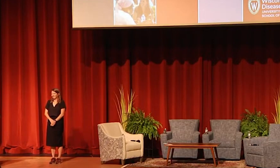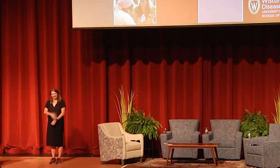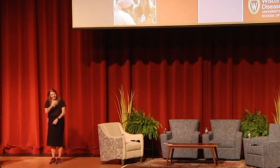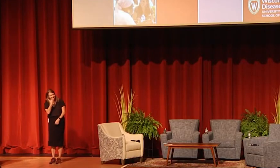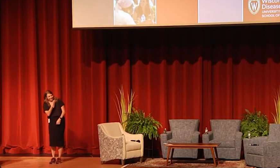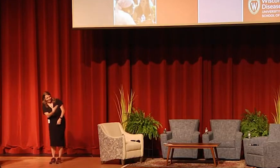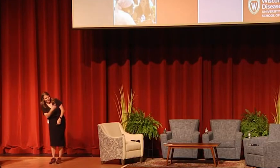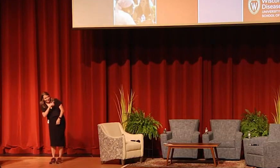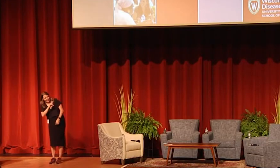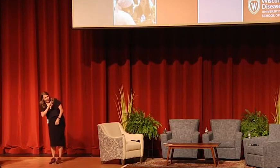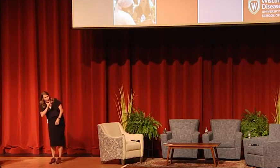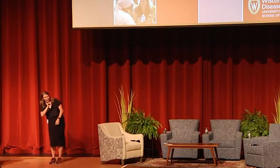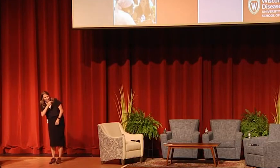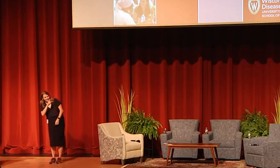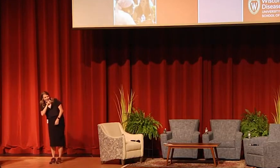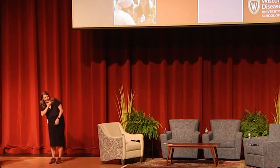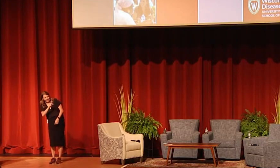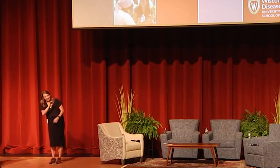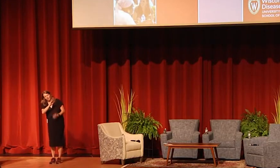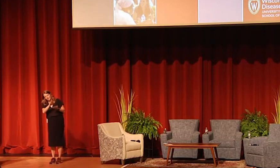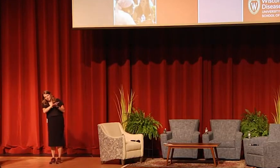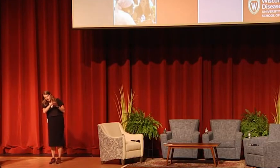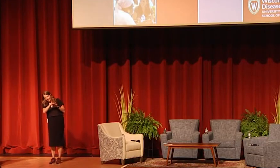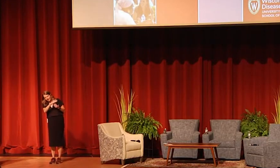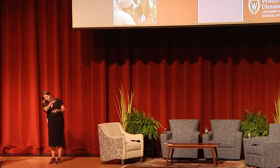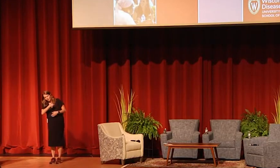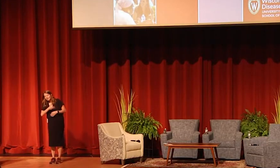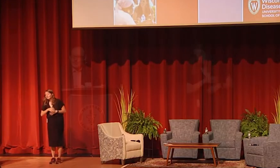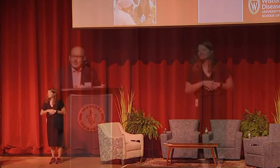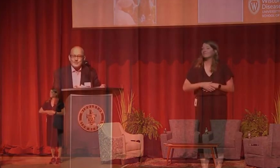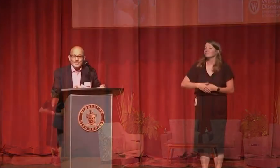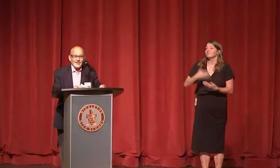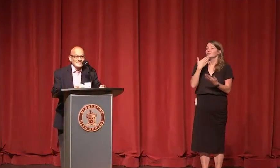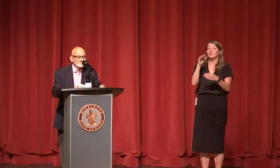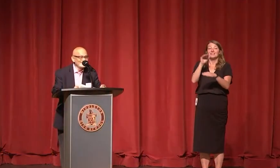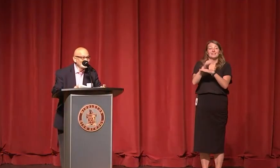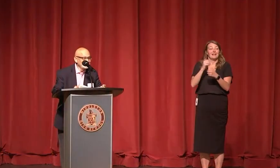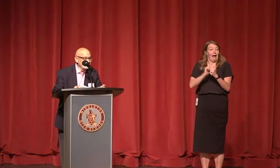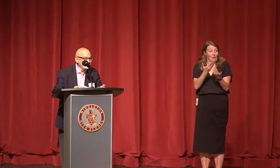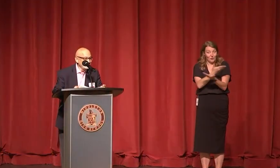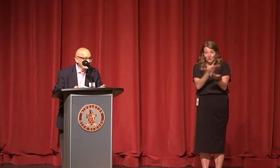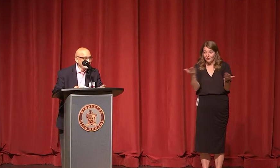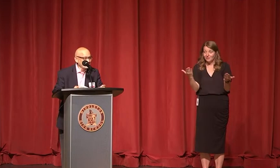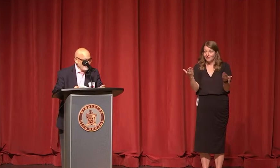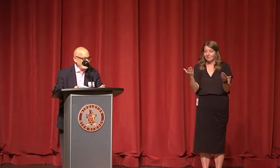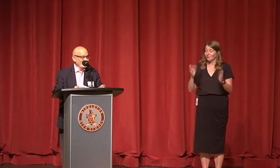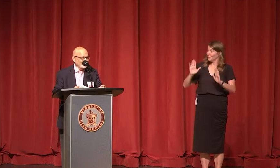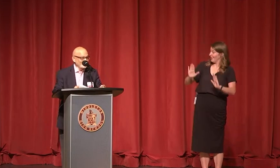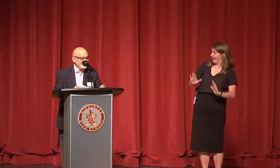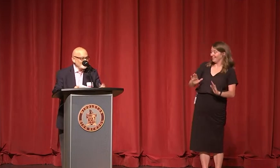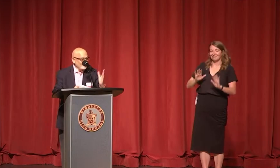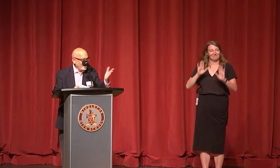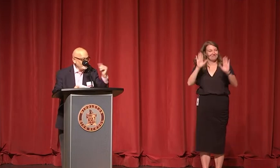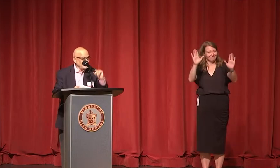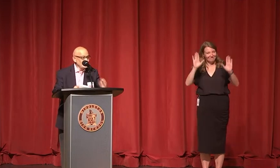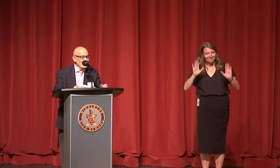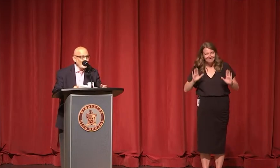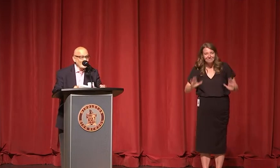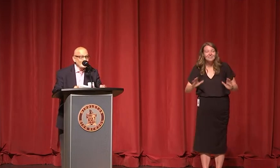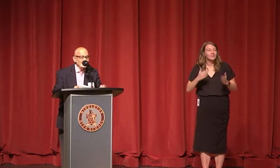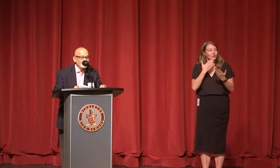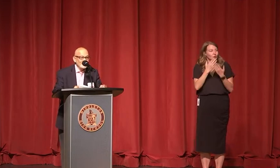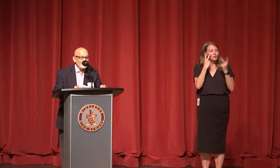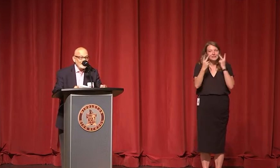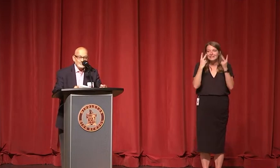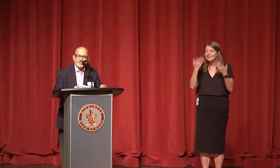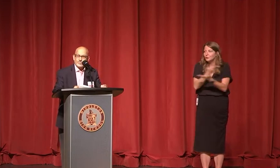Thank you, Dr. Wolosek, for that kind introduction. Good evening, how are you all doing? Wonderful, great to see you